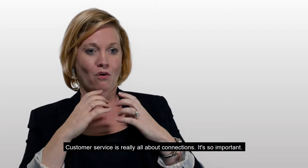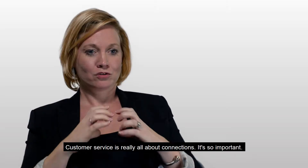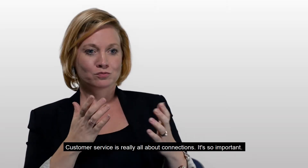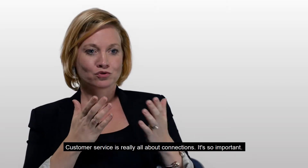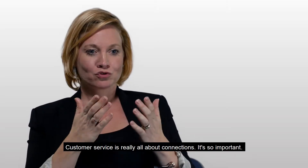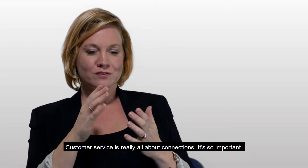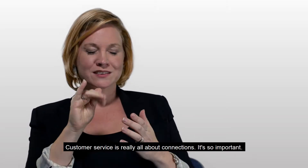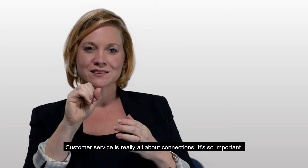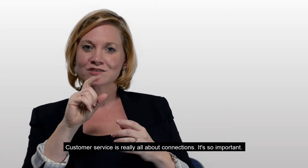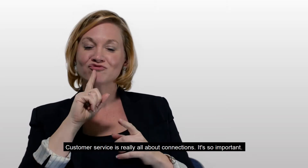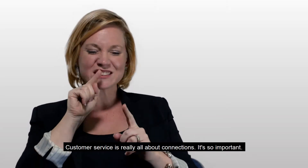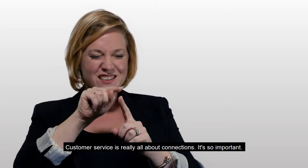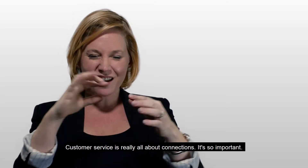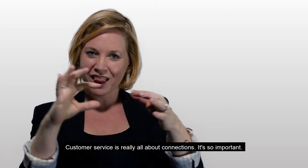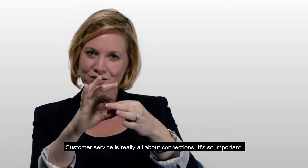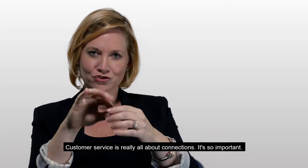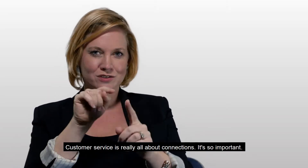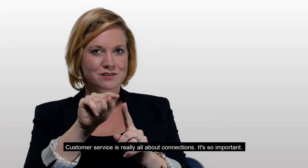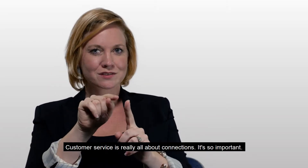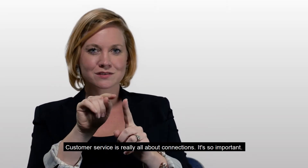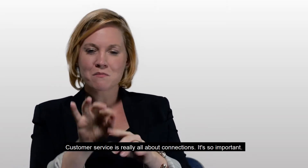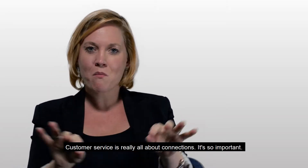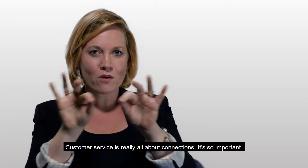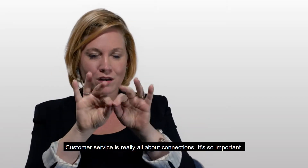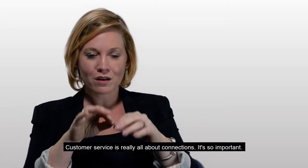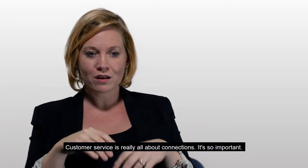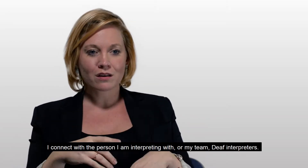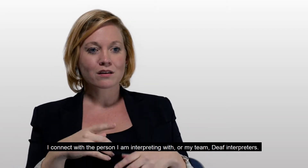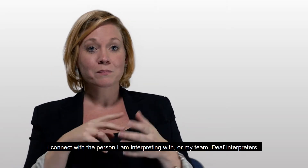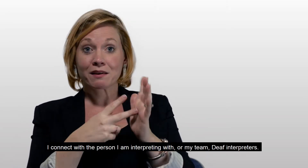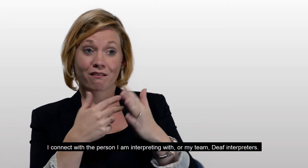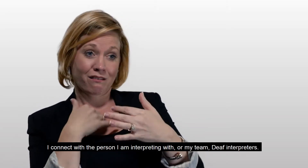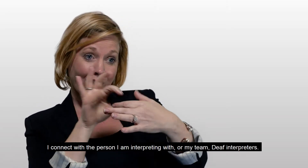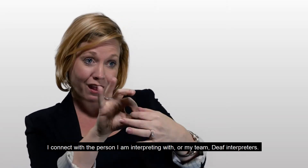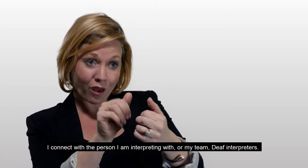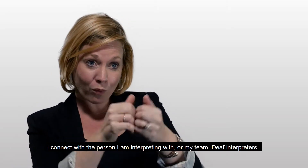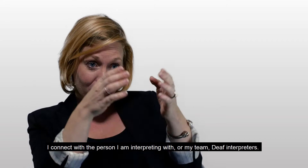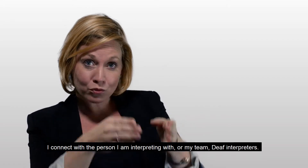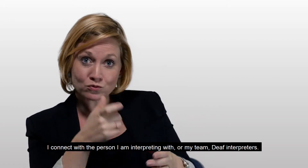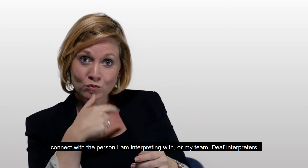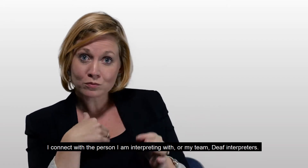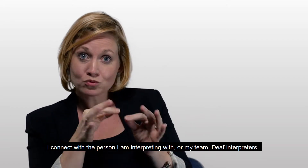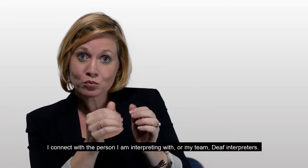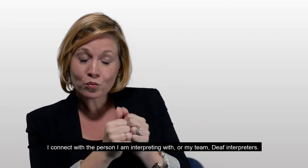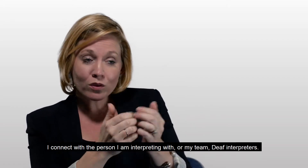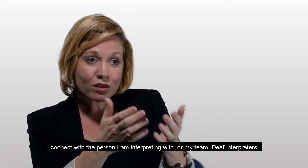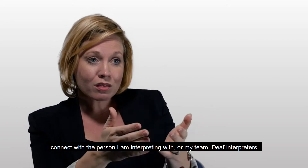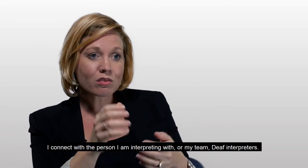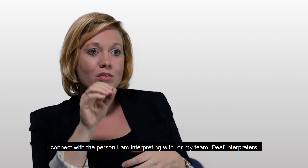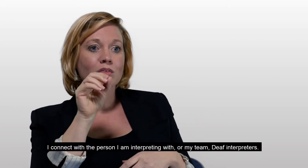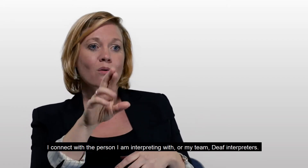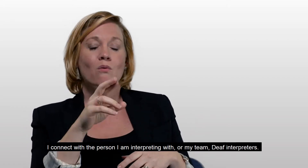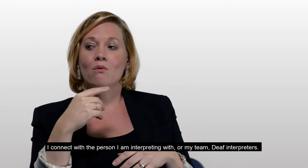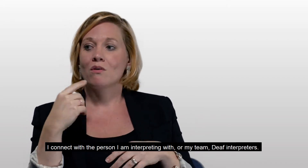Customer service is really all about connections. It's so important. I connect with the person I'm interpreting with, or my